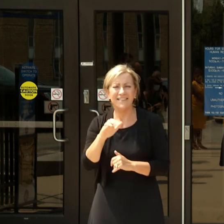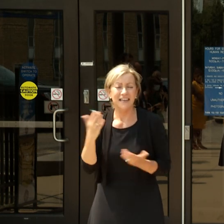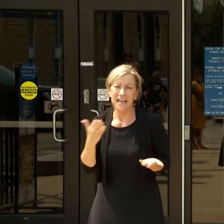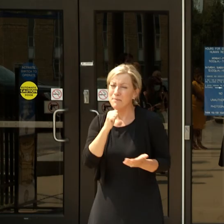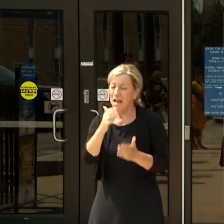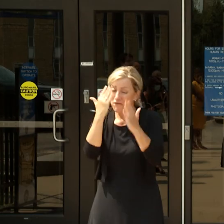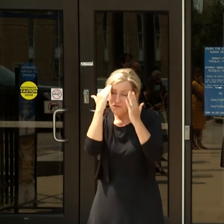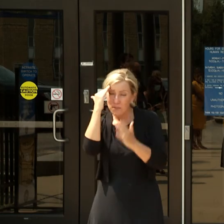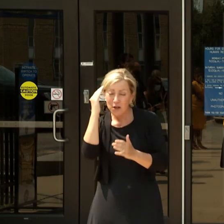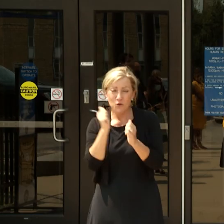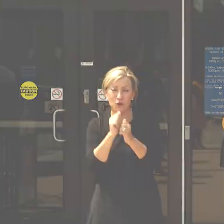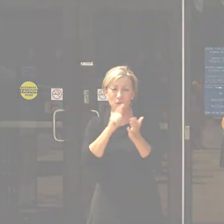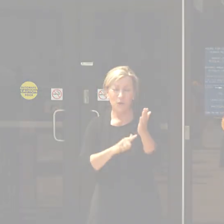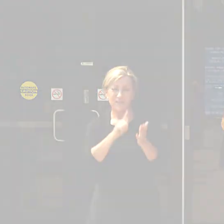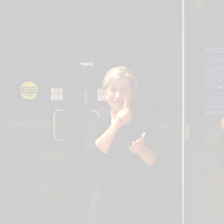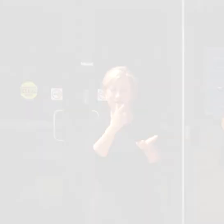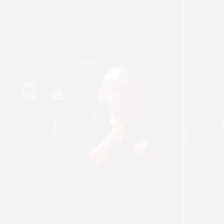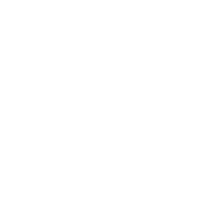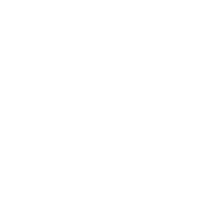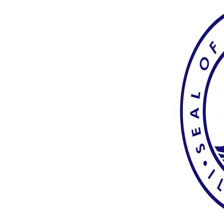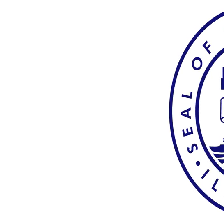of the militia last night, so I shouldn't comment on it.